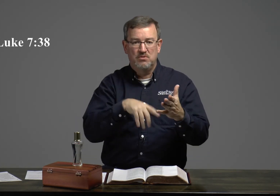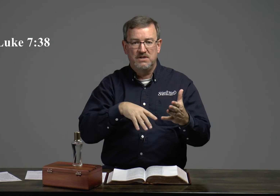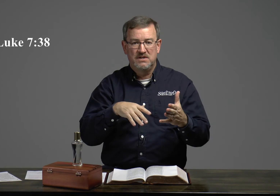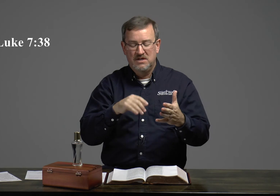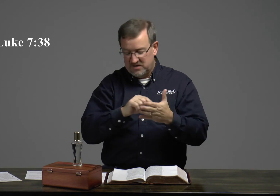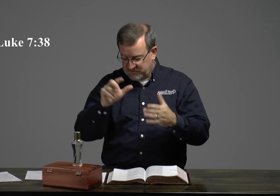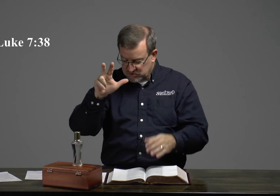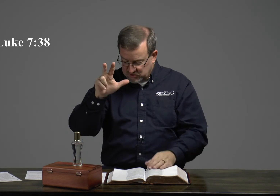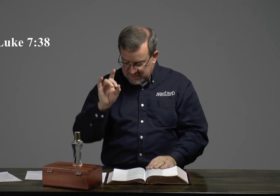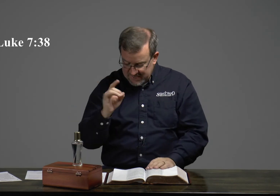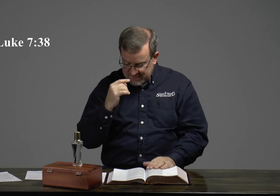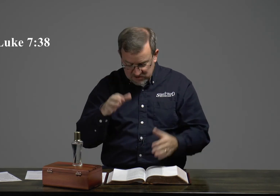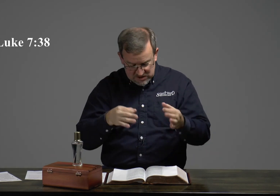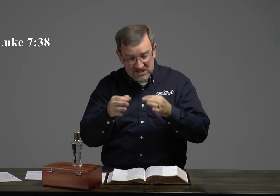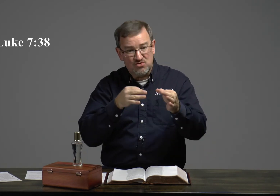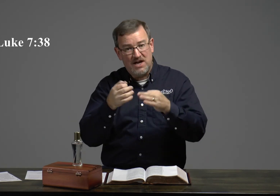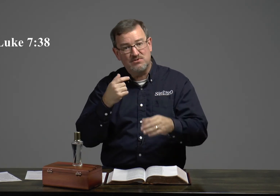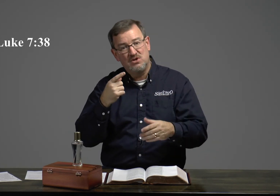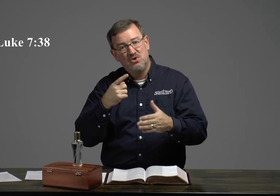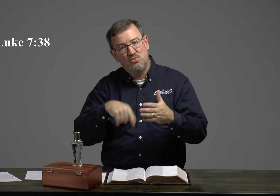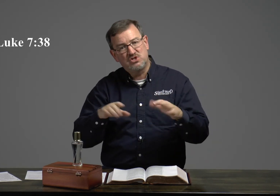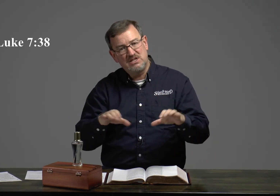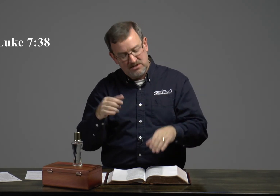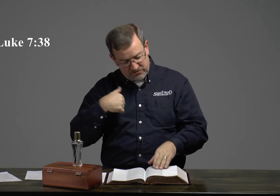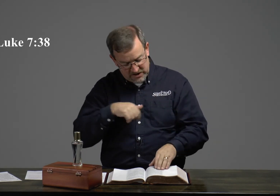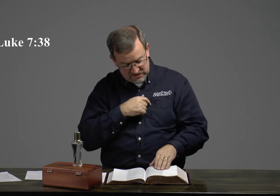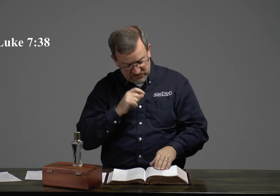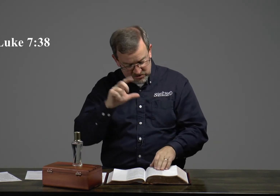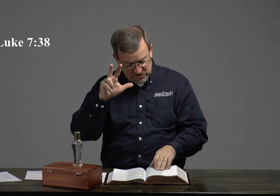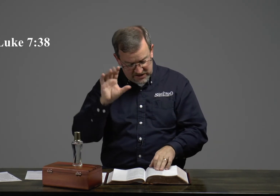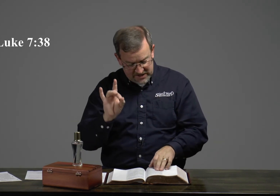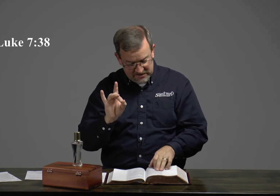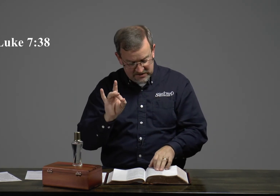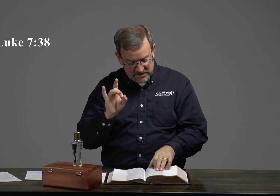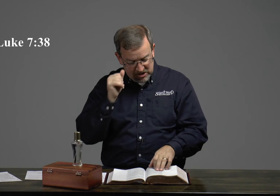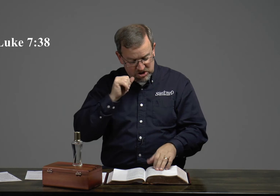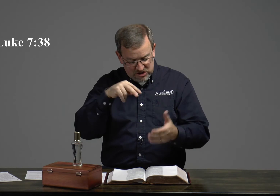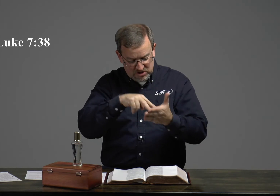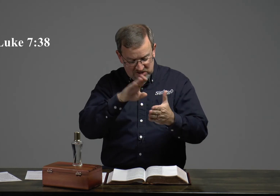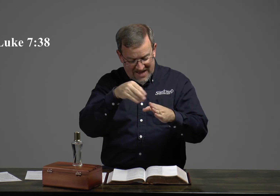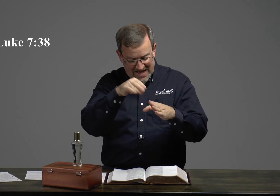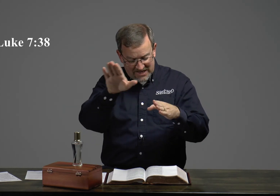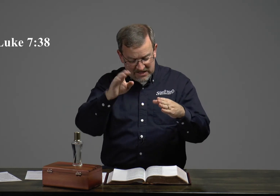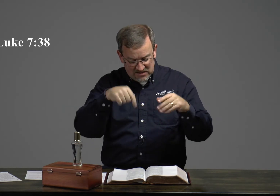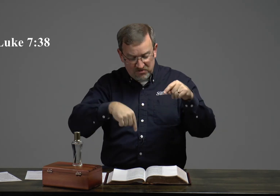woman. In verse 38, here's it describes what she did for us. Verse 38. She stood at his